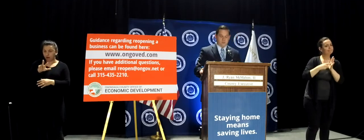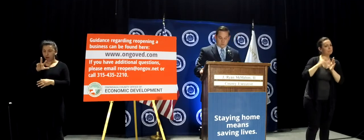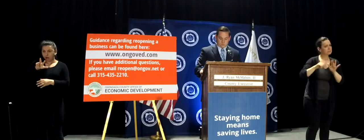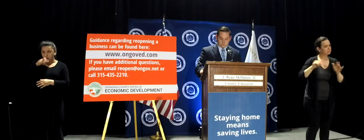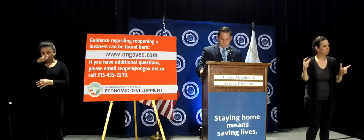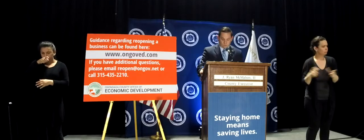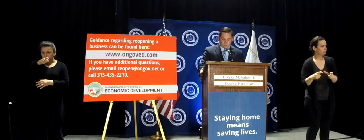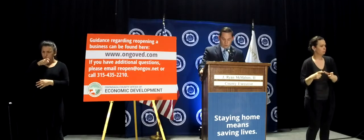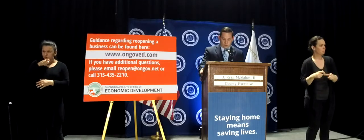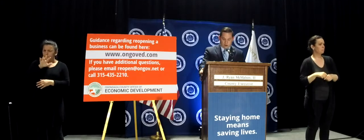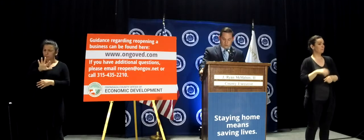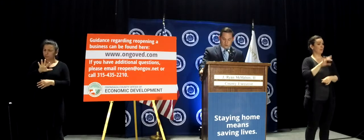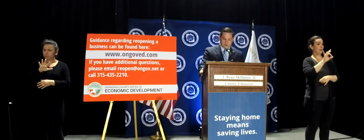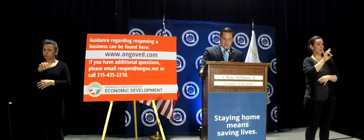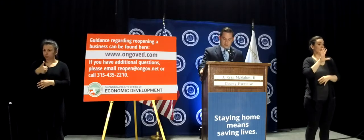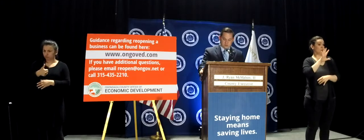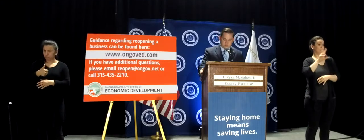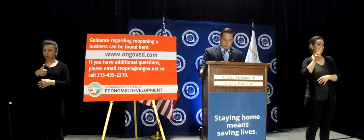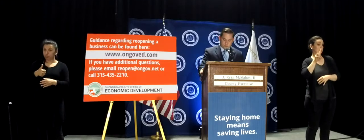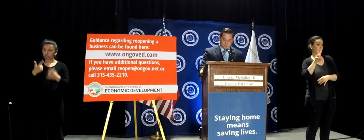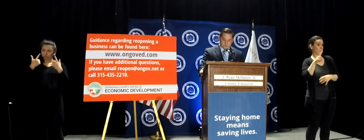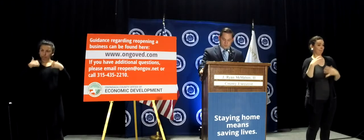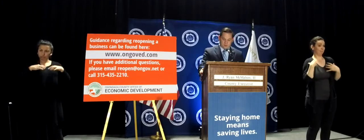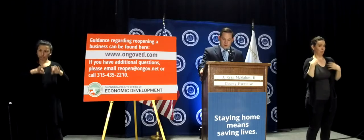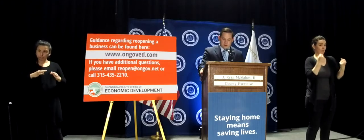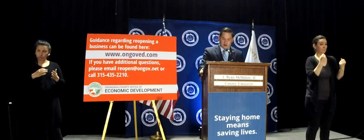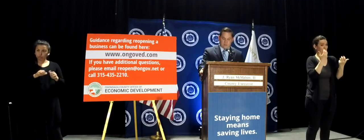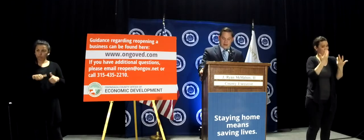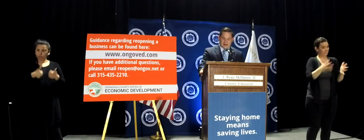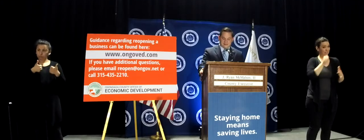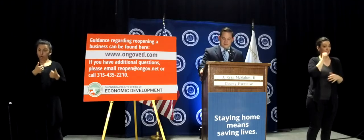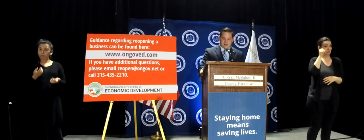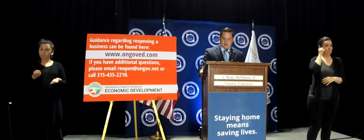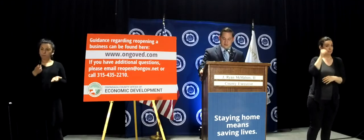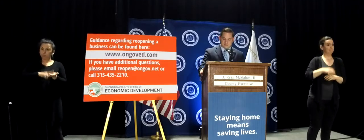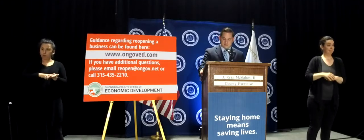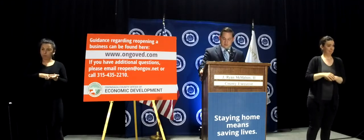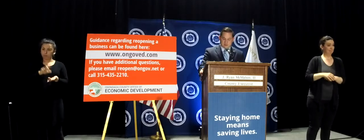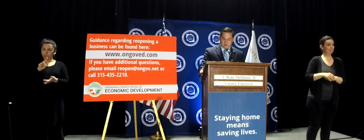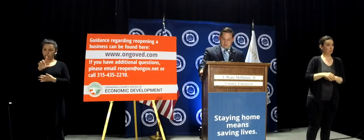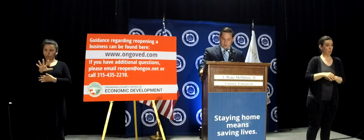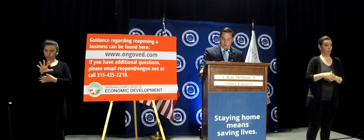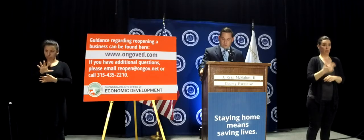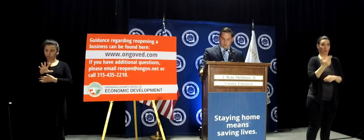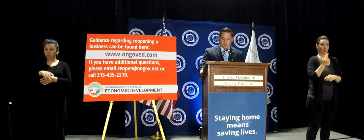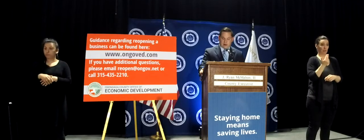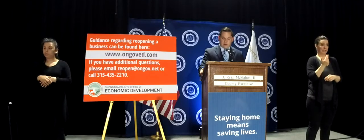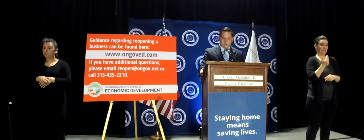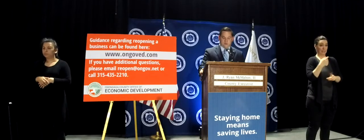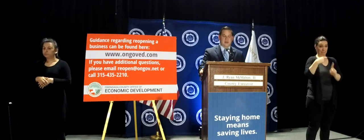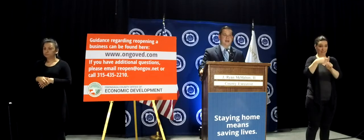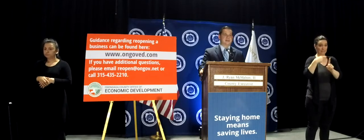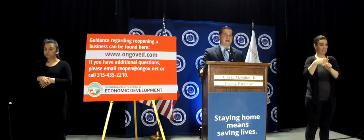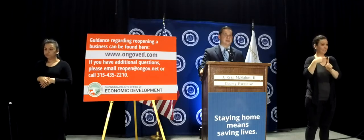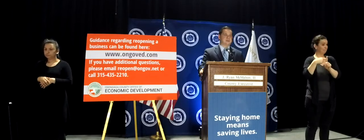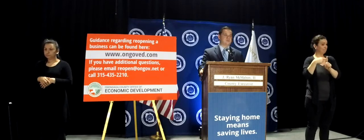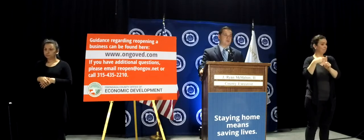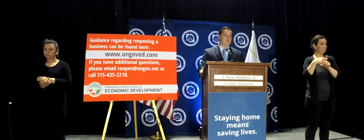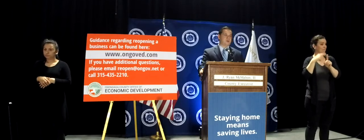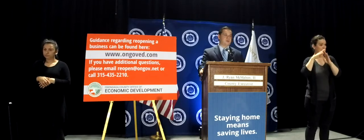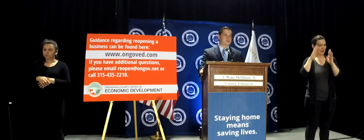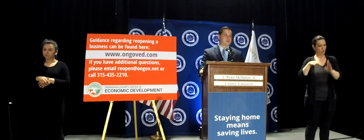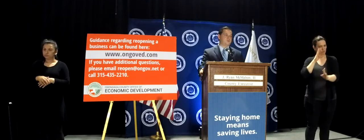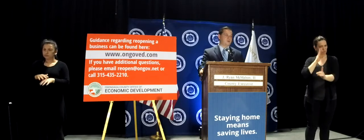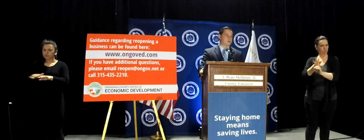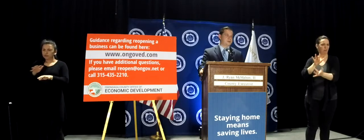a good number. 13 individuals in our positive case total are household contacts